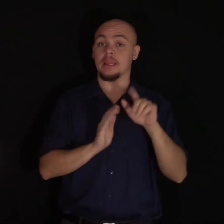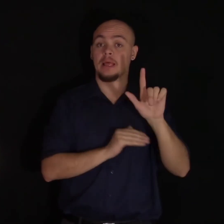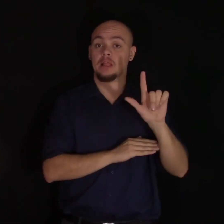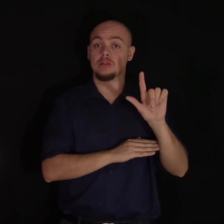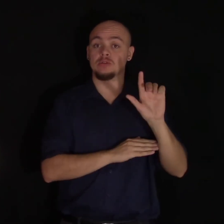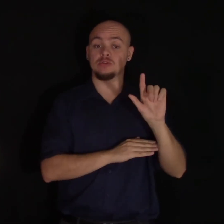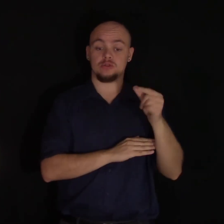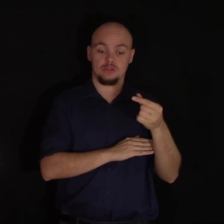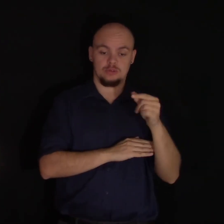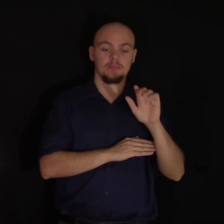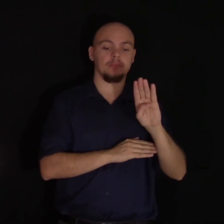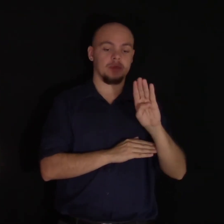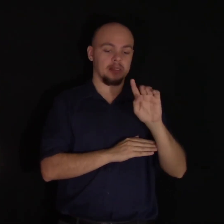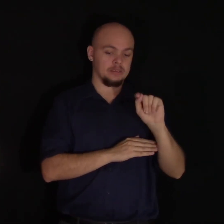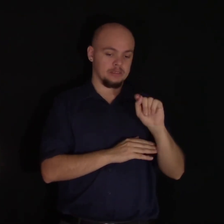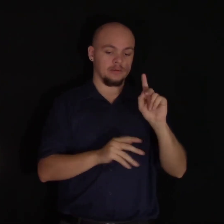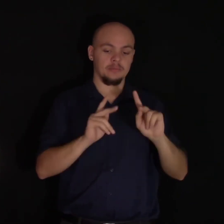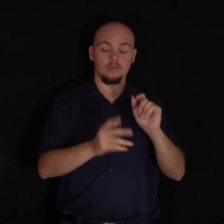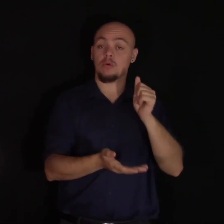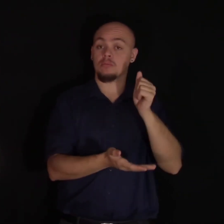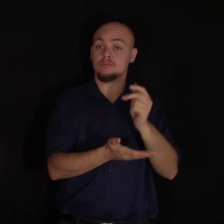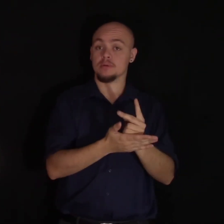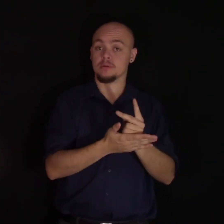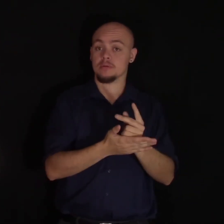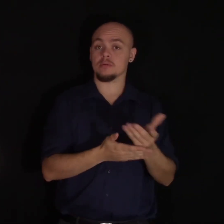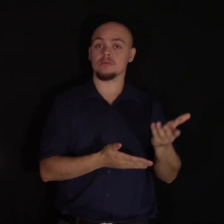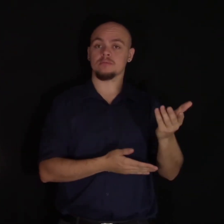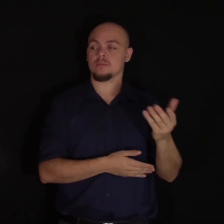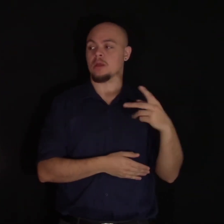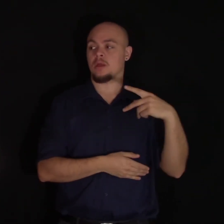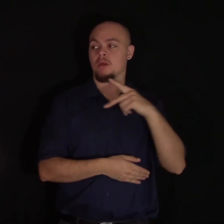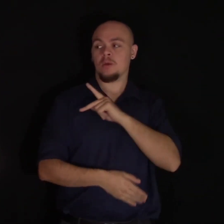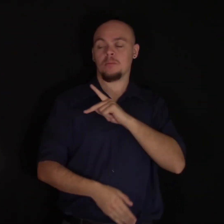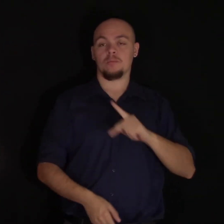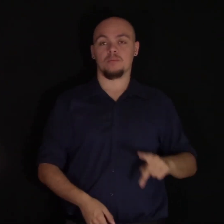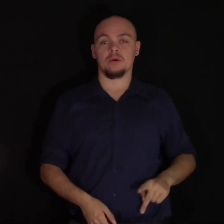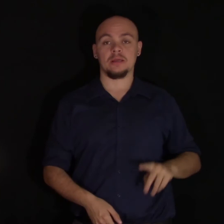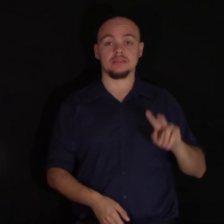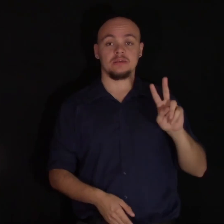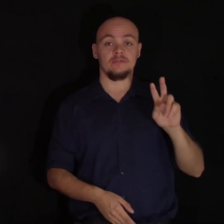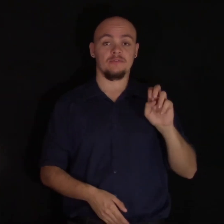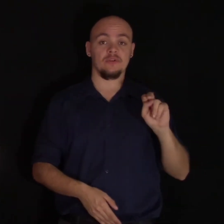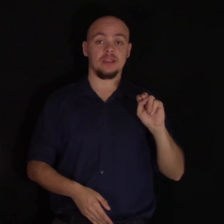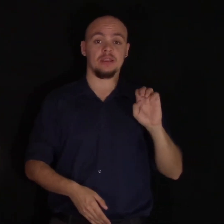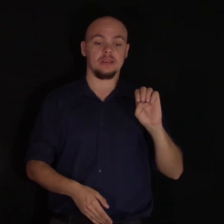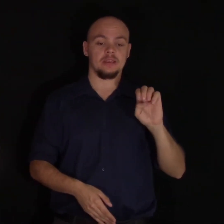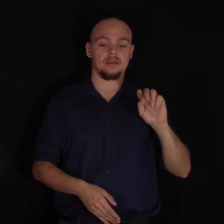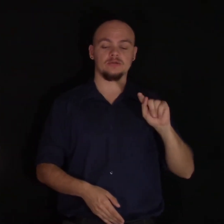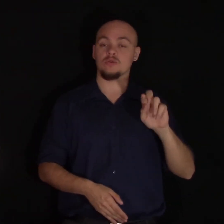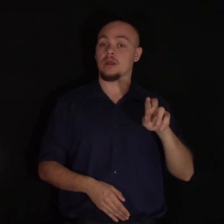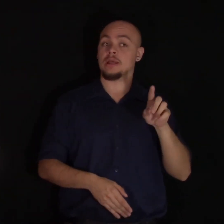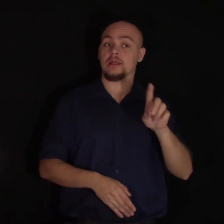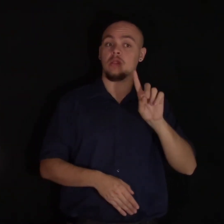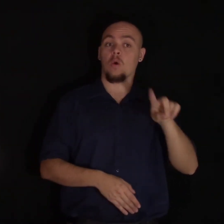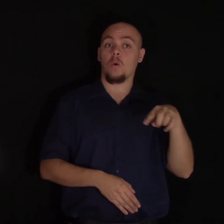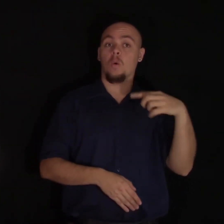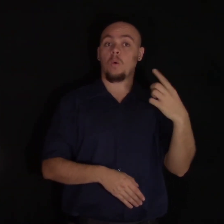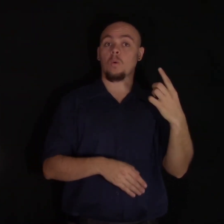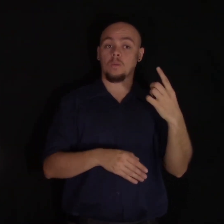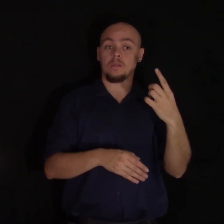be affirmed as well. There we met Prince Manvendra. He's the world's first openly gay